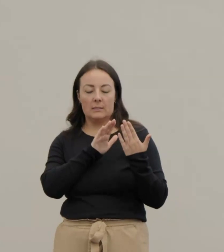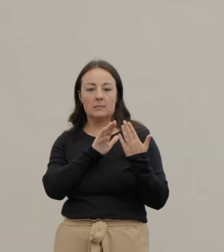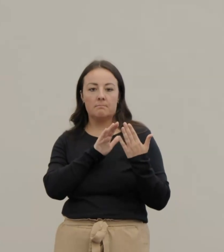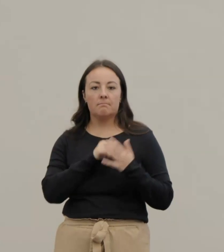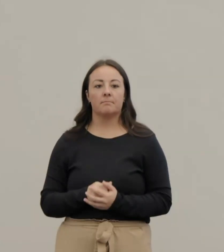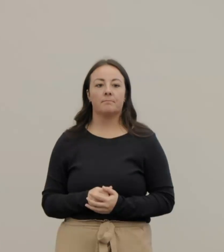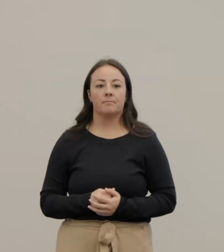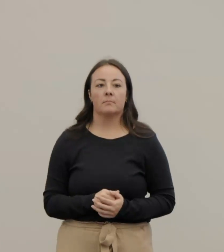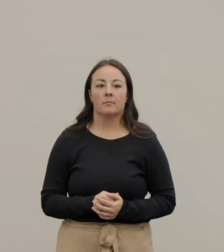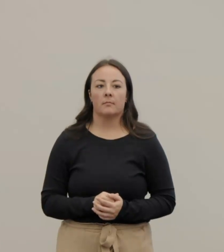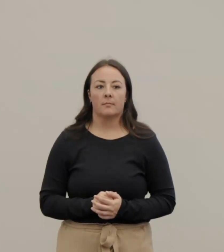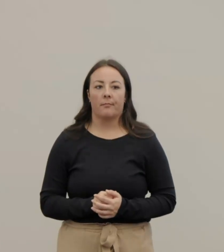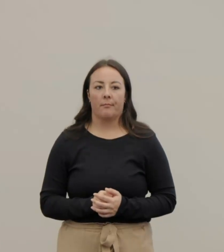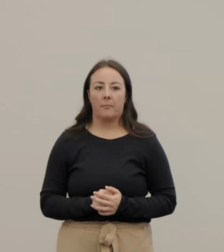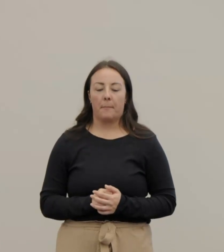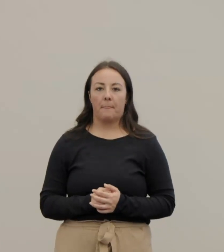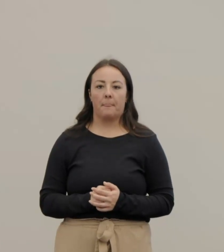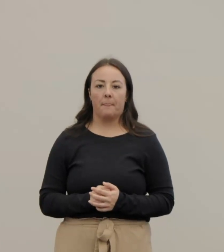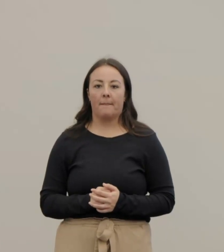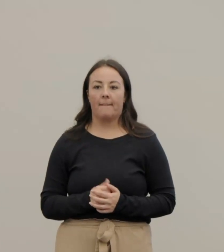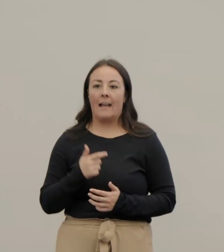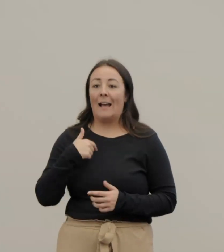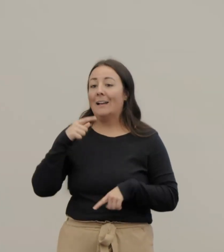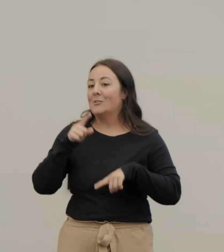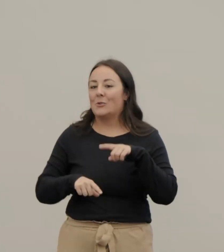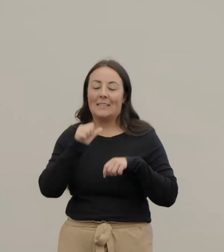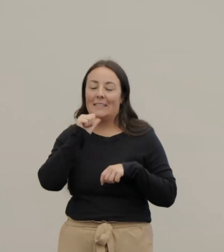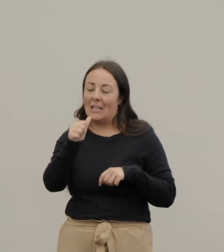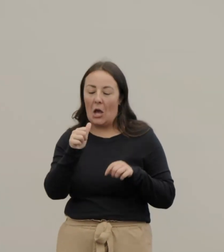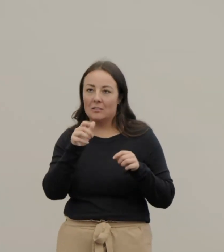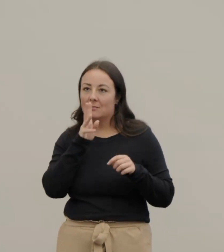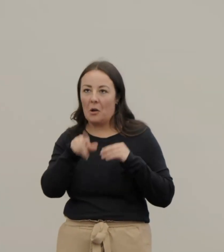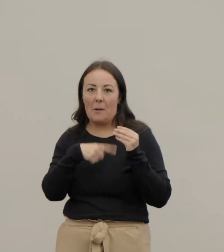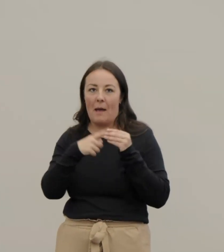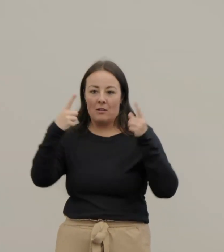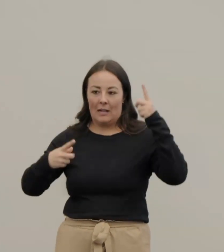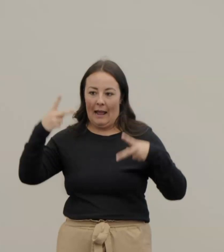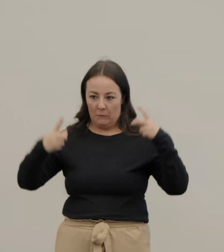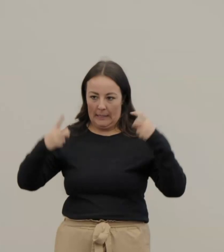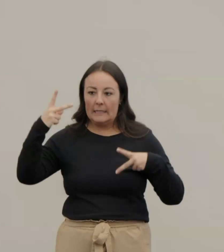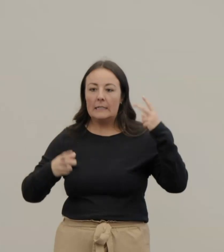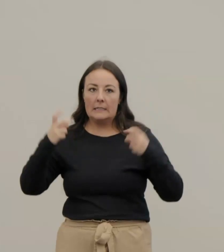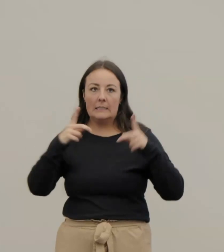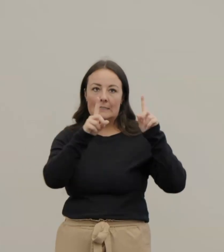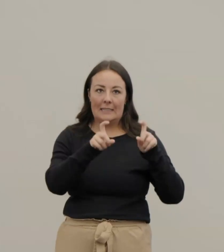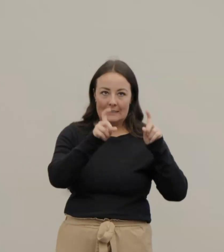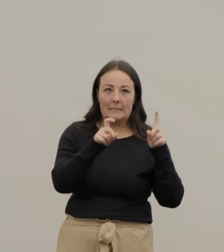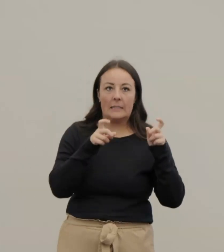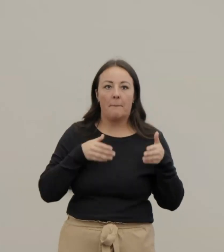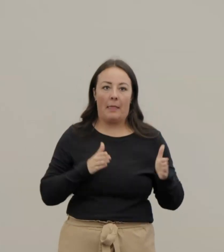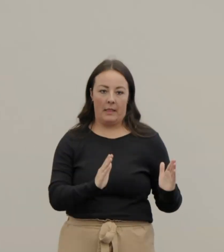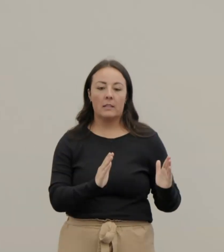I couldn't not talk about a hybrid testing methodology that you need to incorporate.